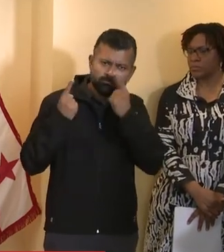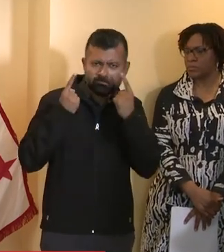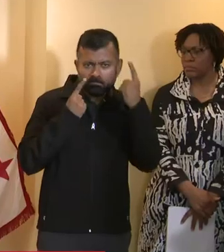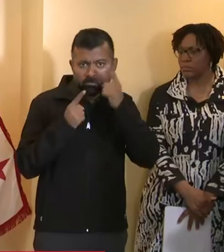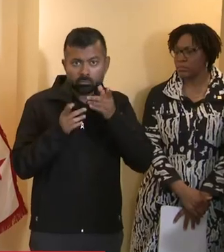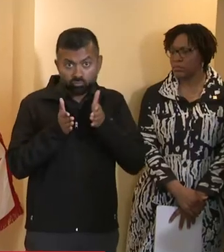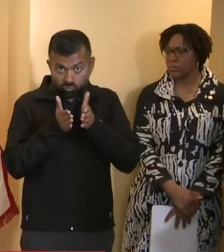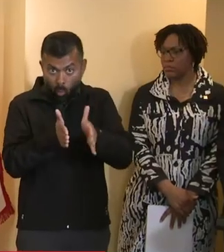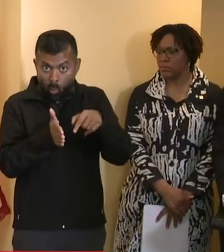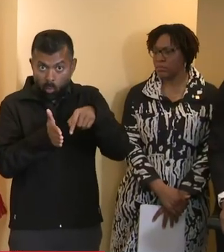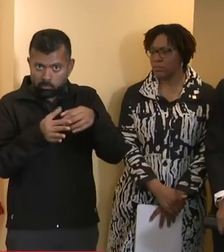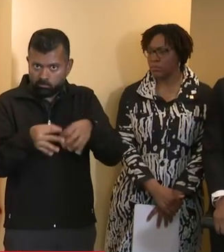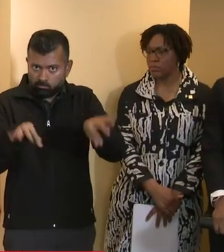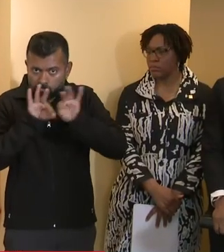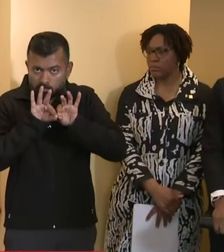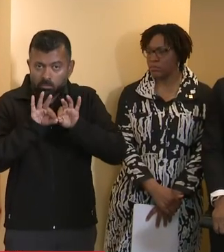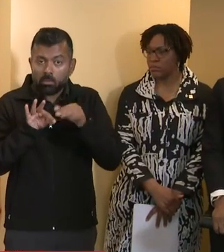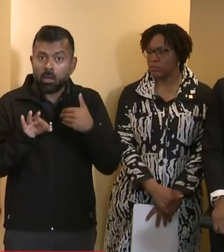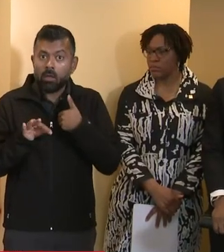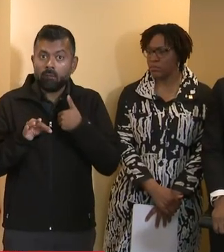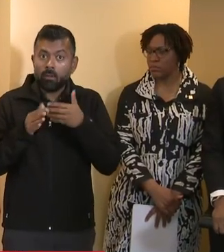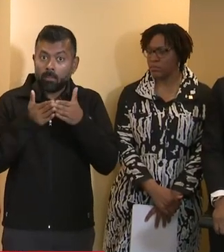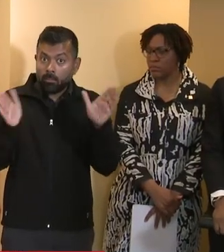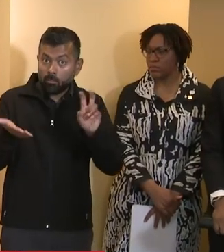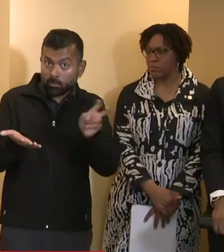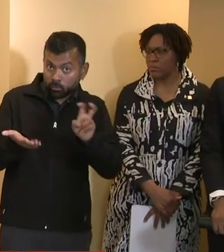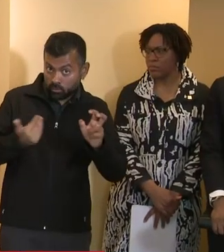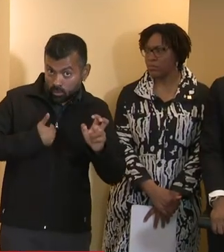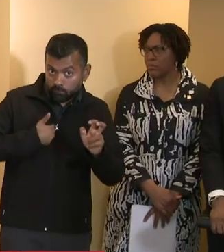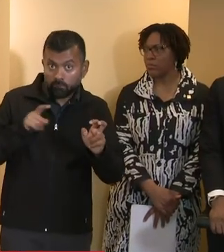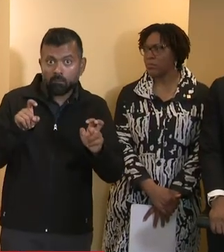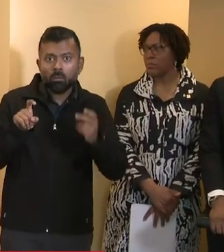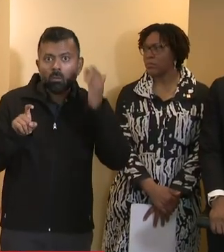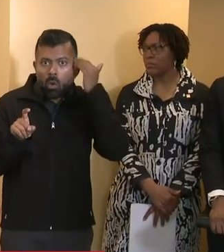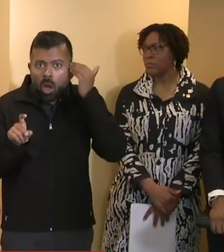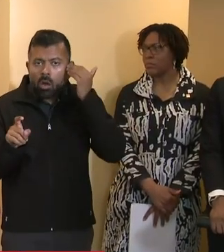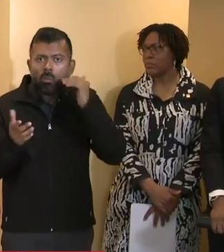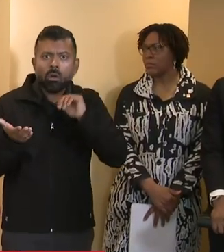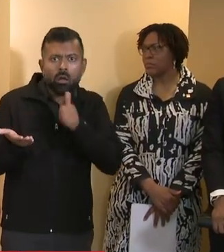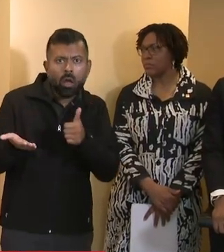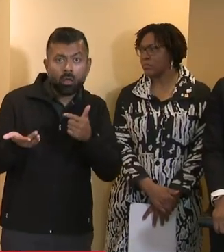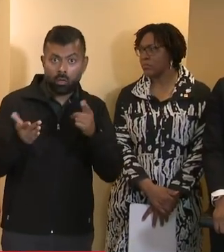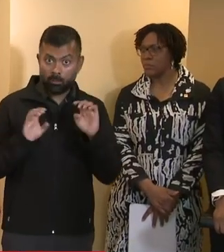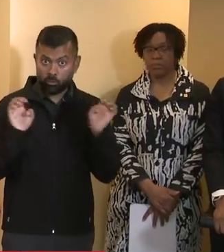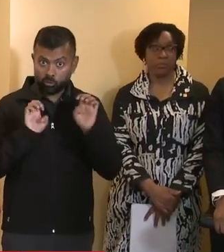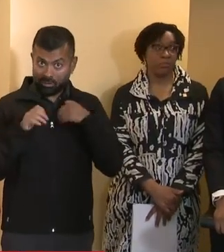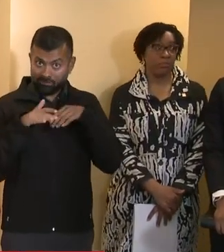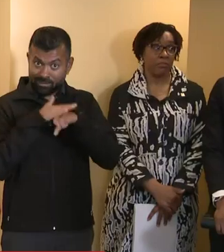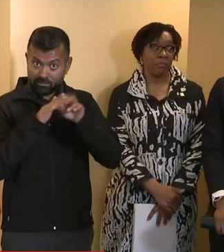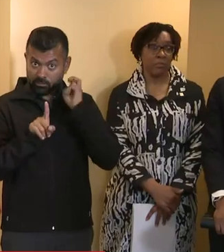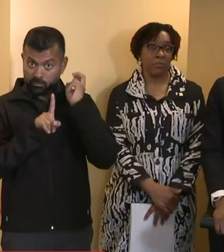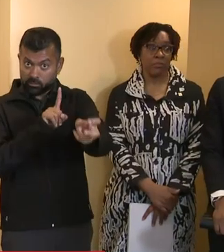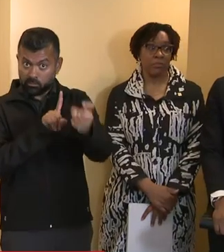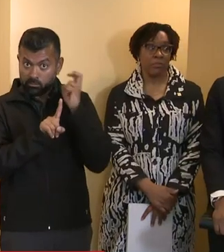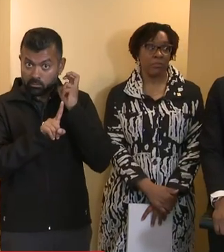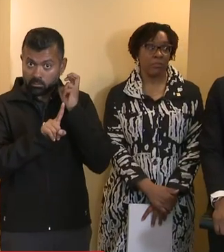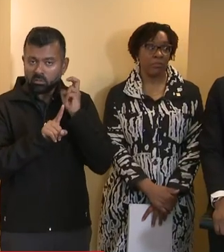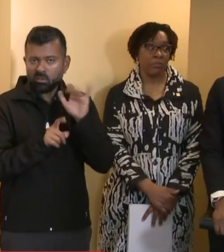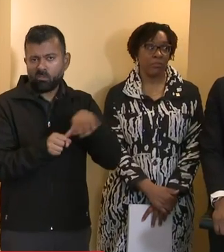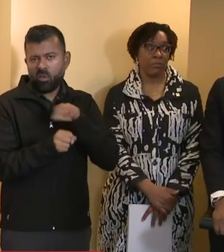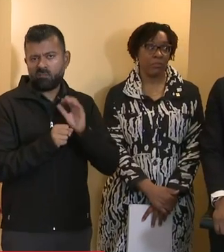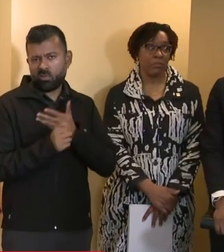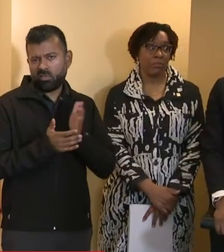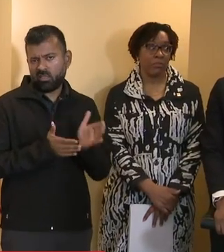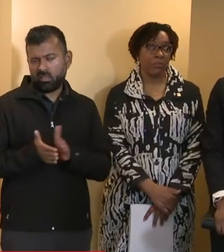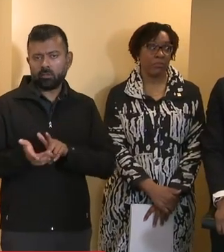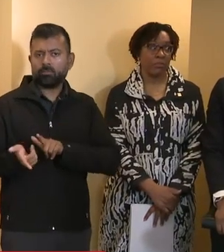public transportation, access to emergency routes, all of those things. Pardon me, that